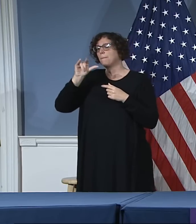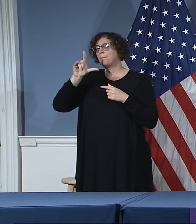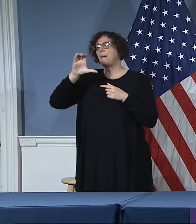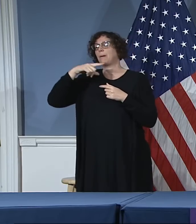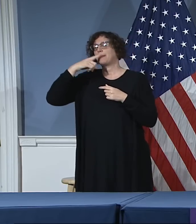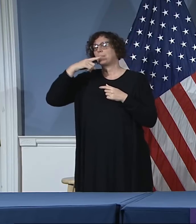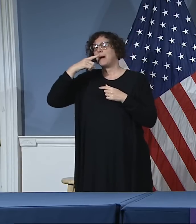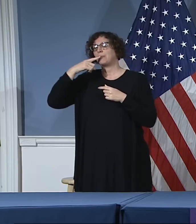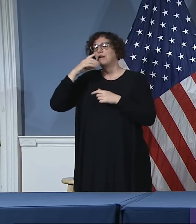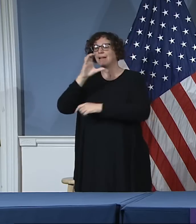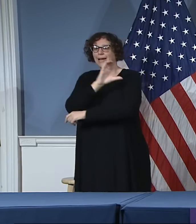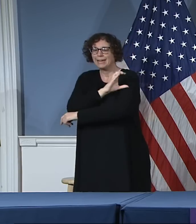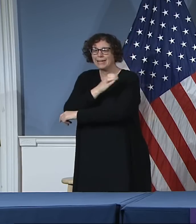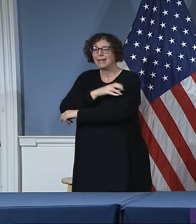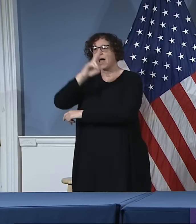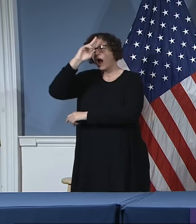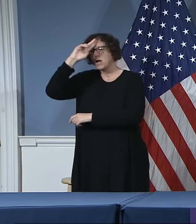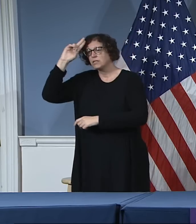pay.